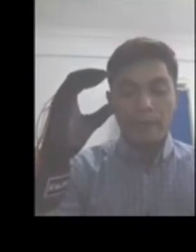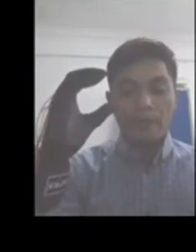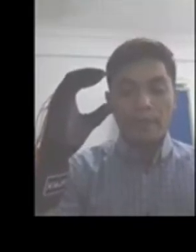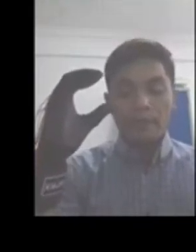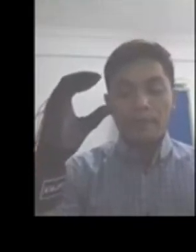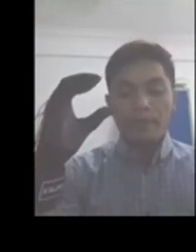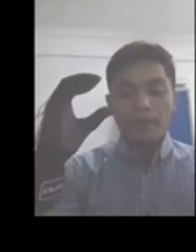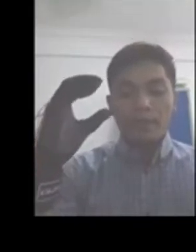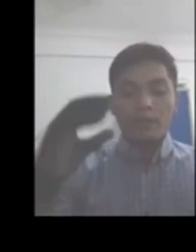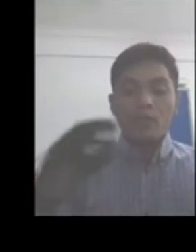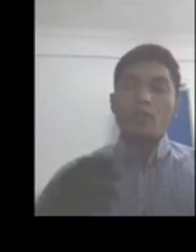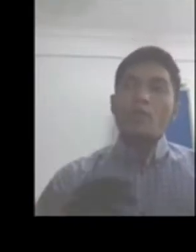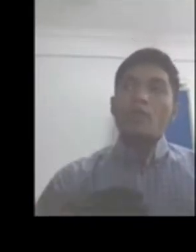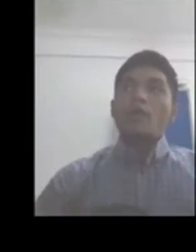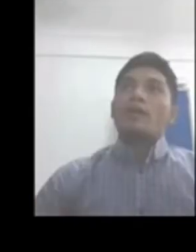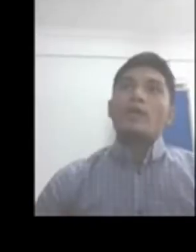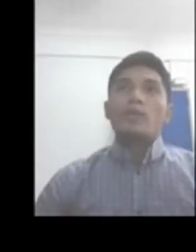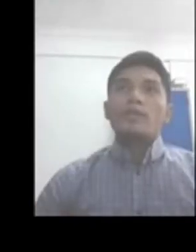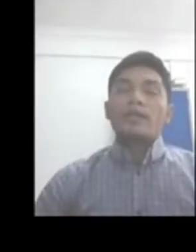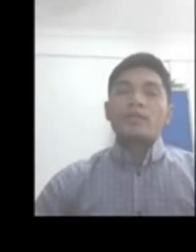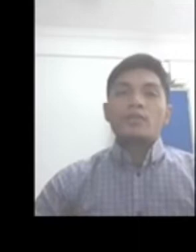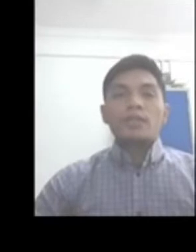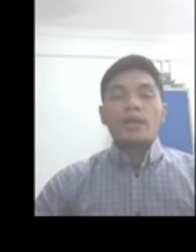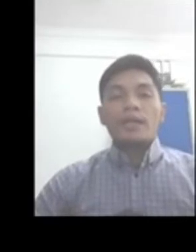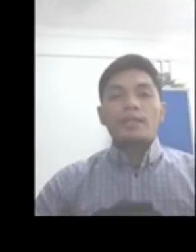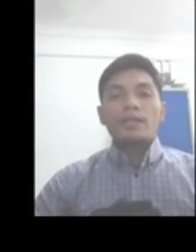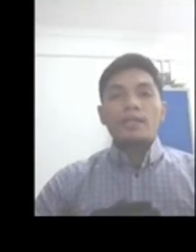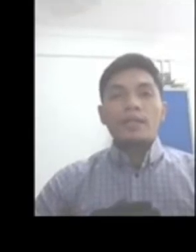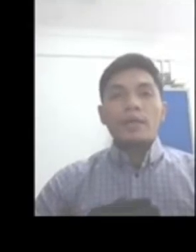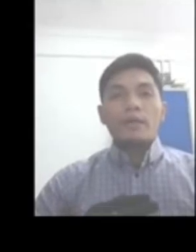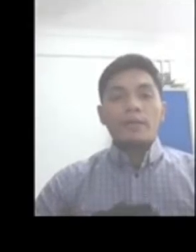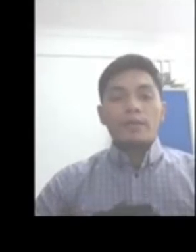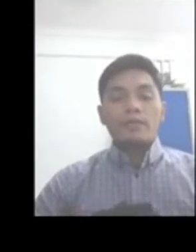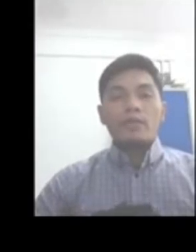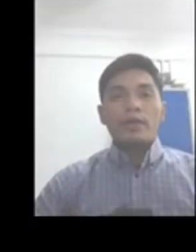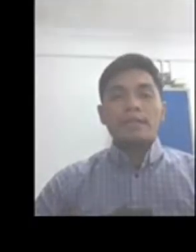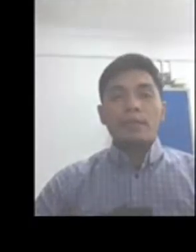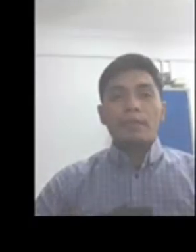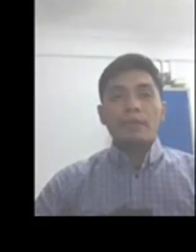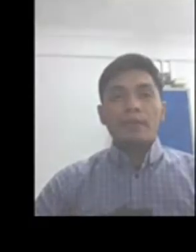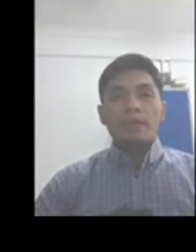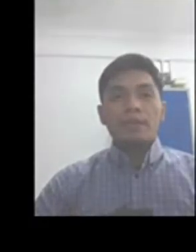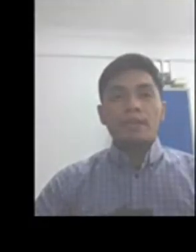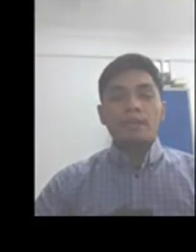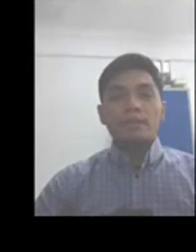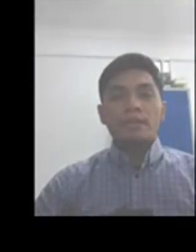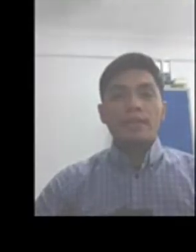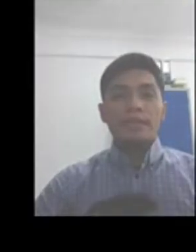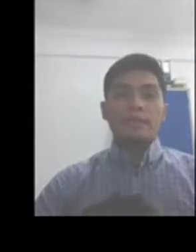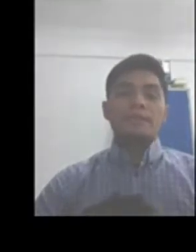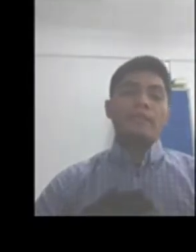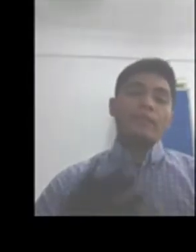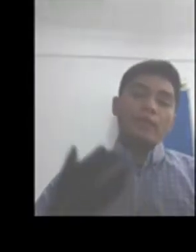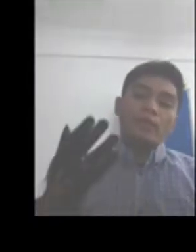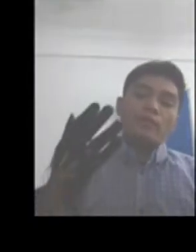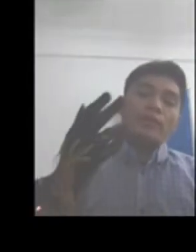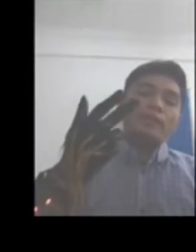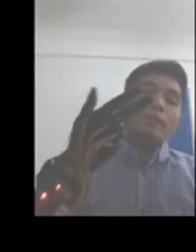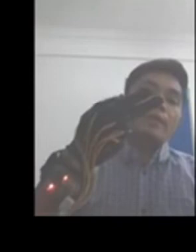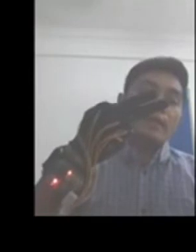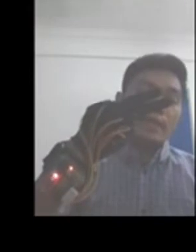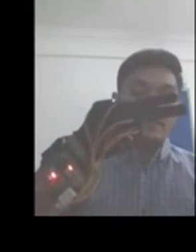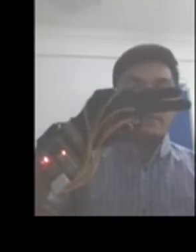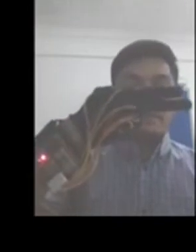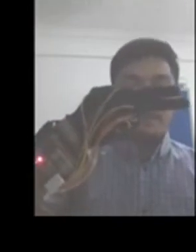C, alphabet. So let me try to the other alphabet. For example, is H.